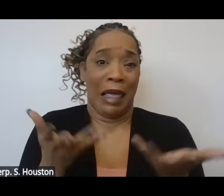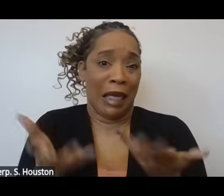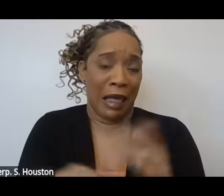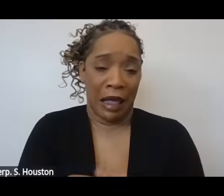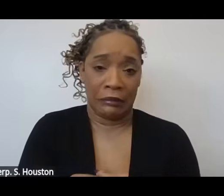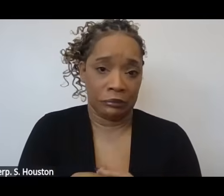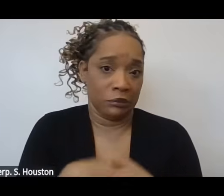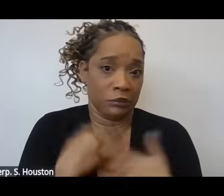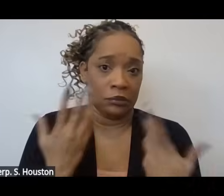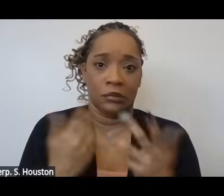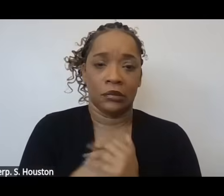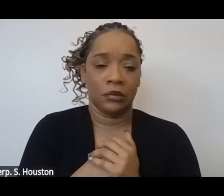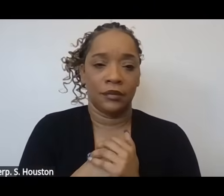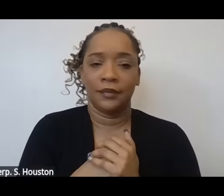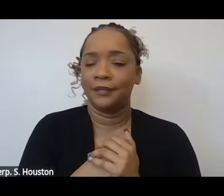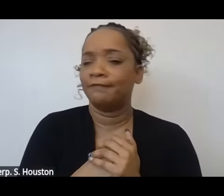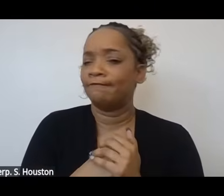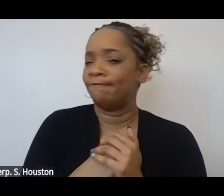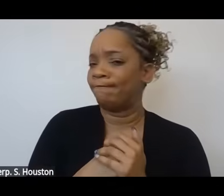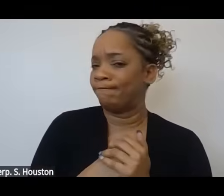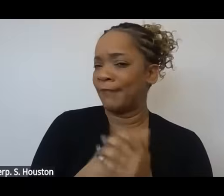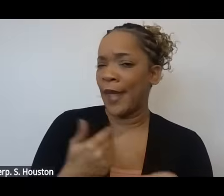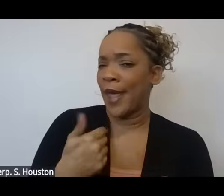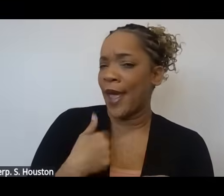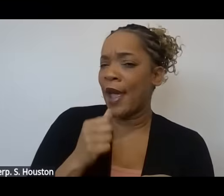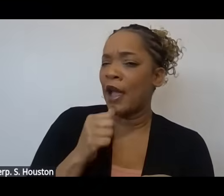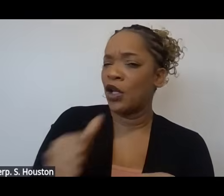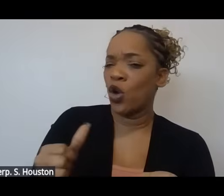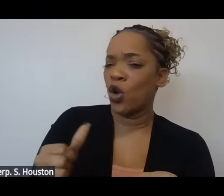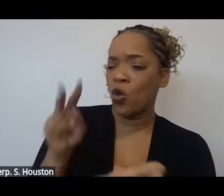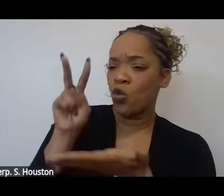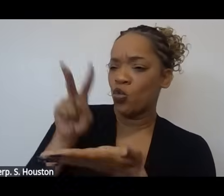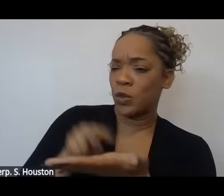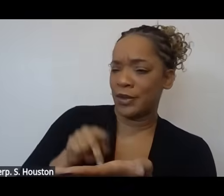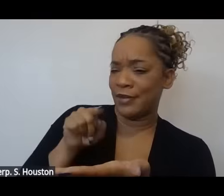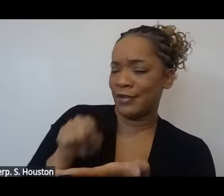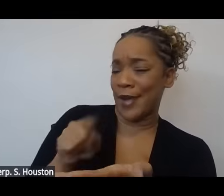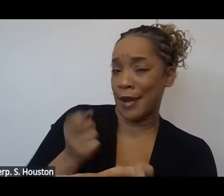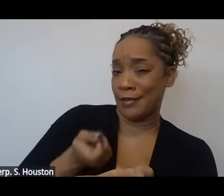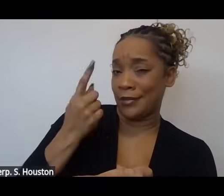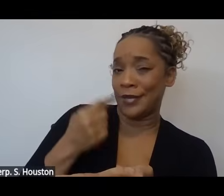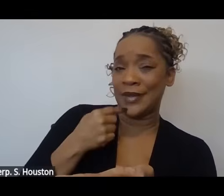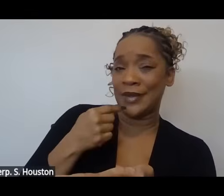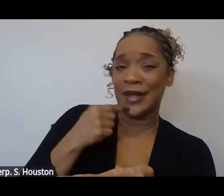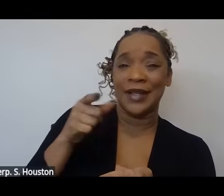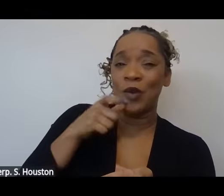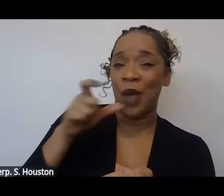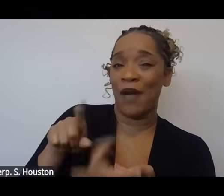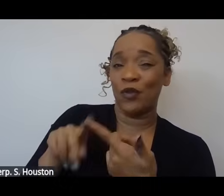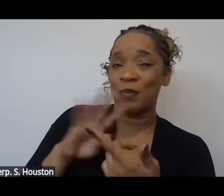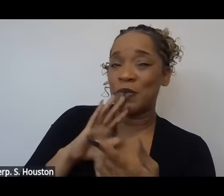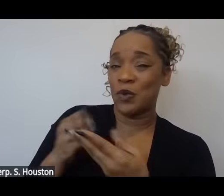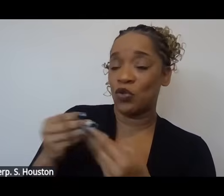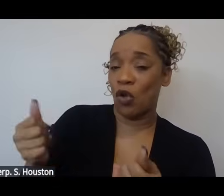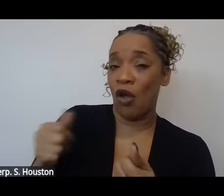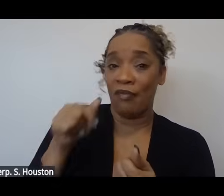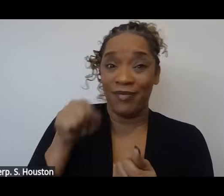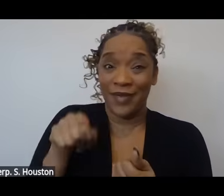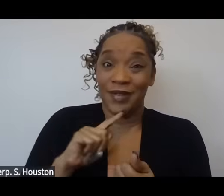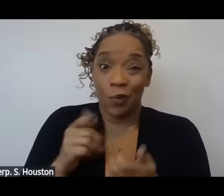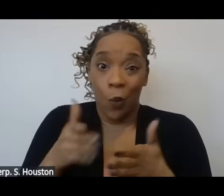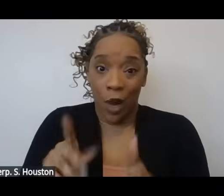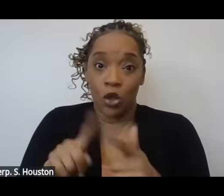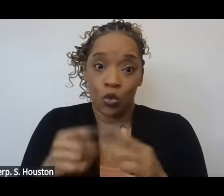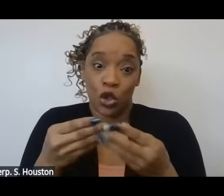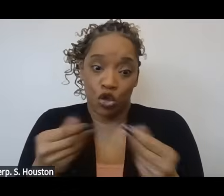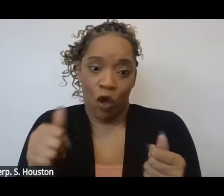Yeah, go ahead. I don't read this as saying that they don't have to be resolved. This is a way to resolve them in a timely way.